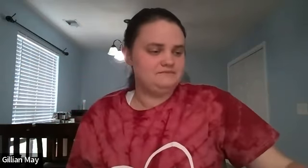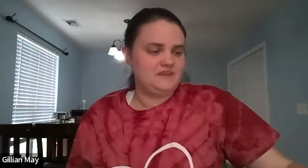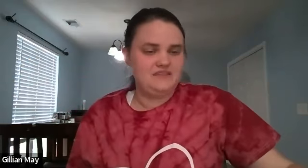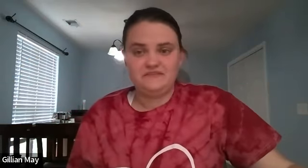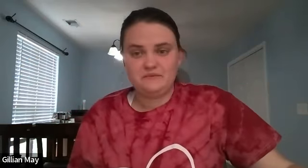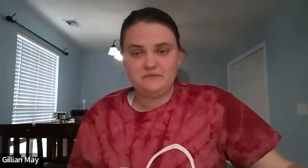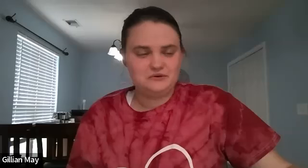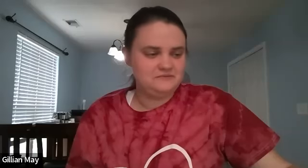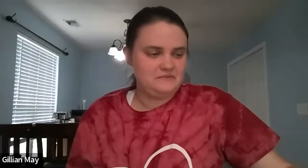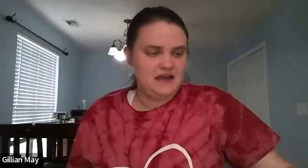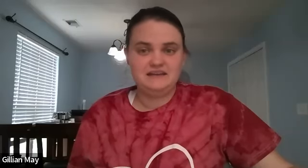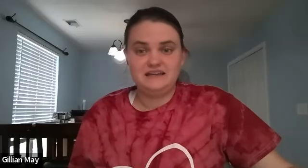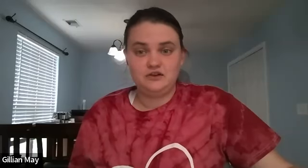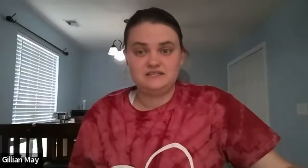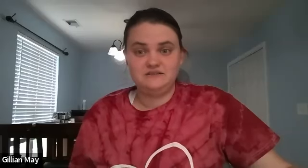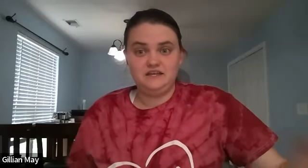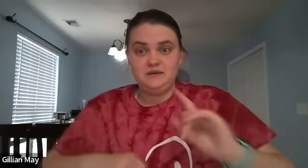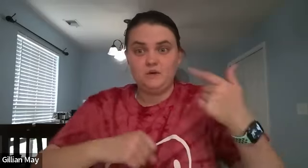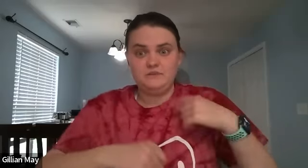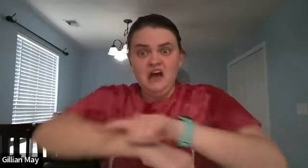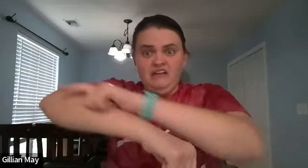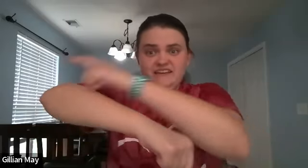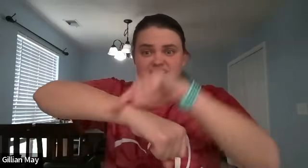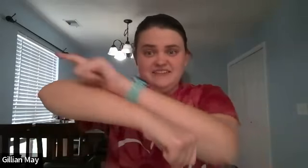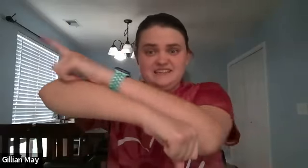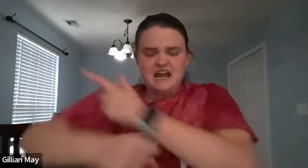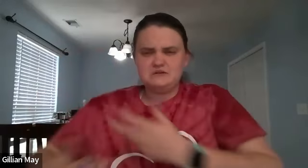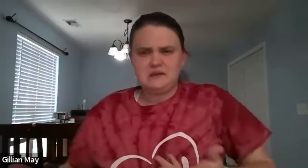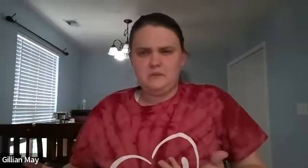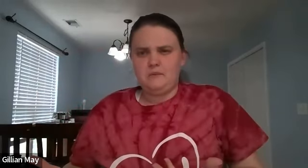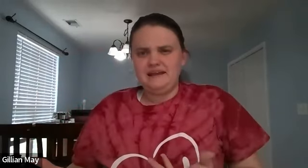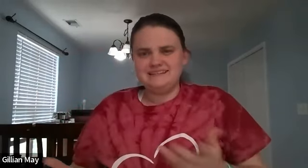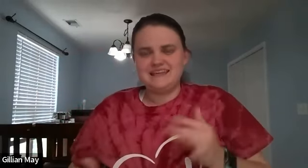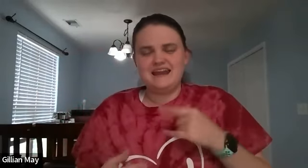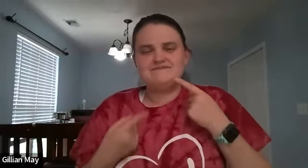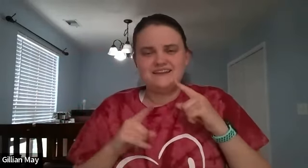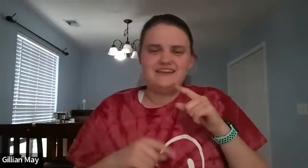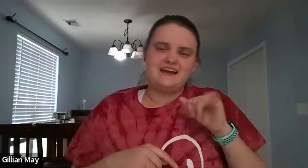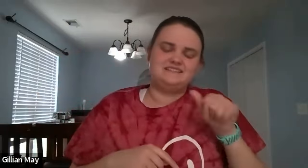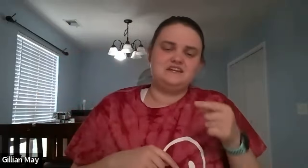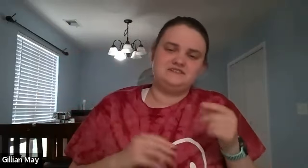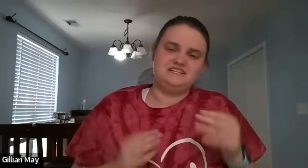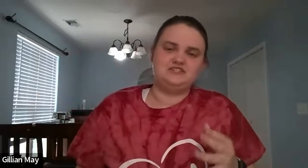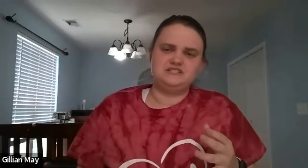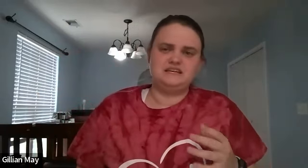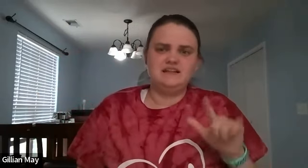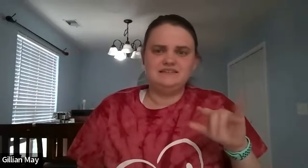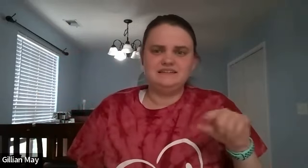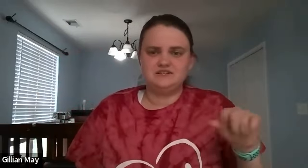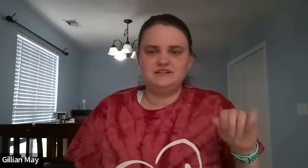I think that one's cool. I had a kid aggressively keep going to me, this, and I was like, what is that? And I finally asked another teacher, and she's like, a lizard. And I